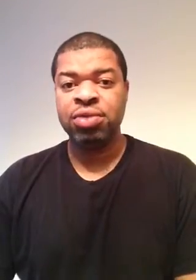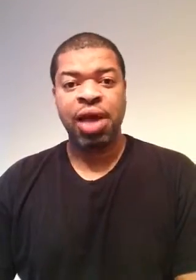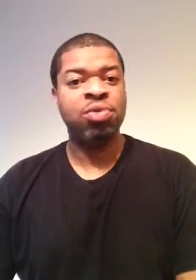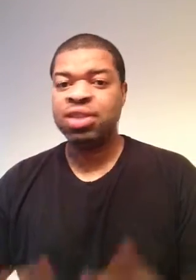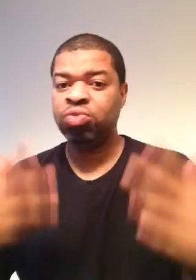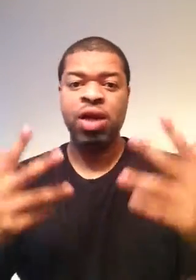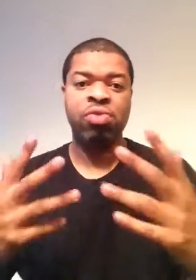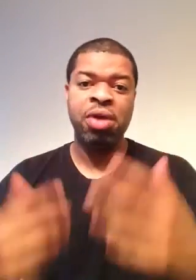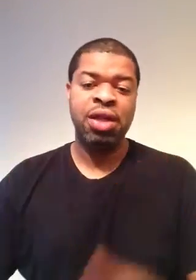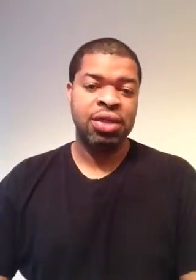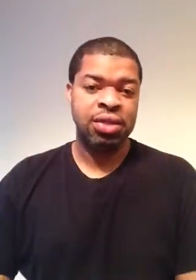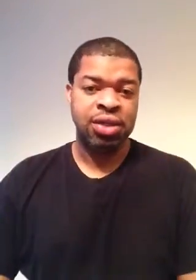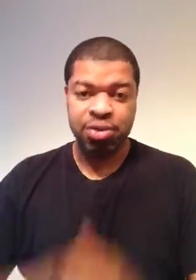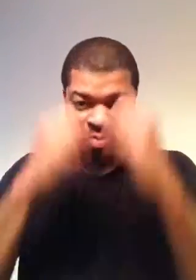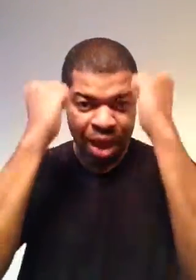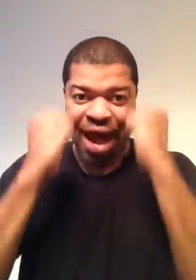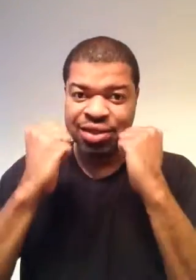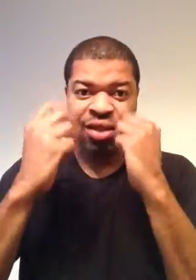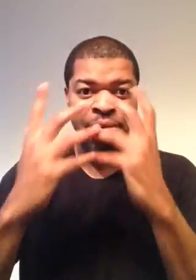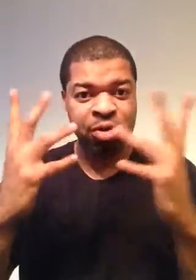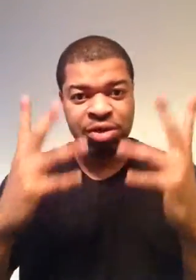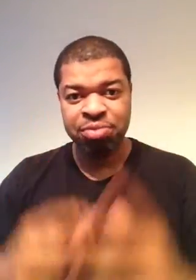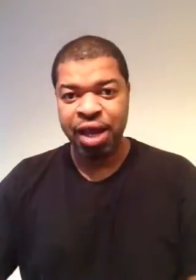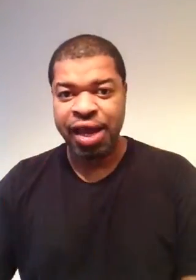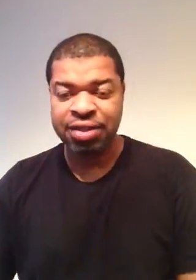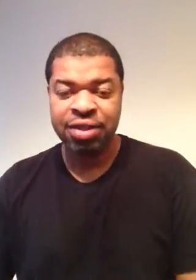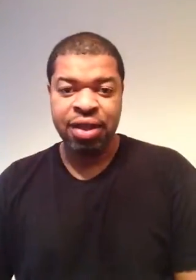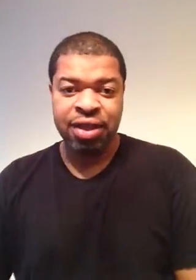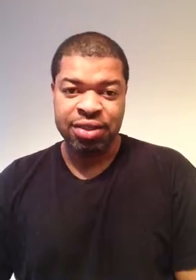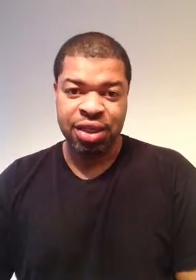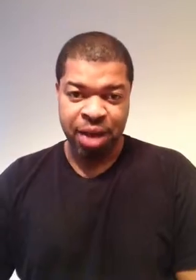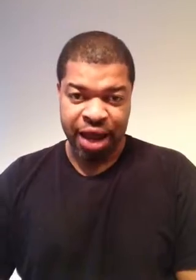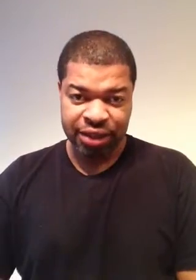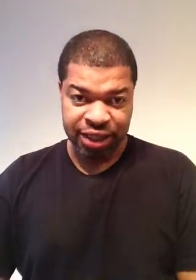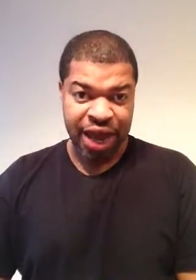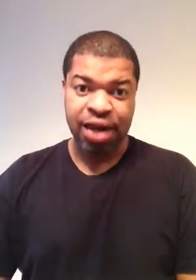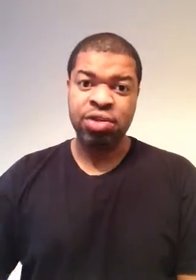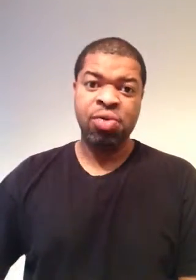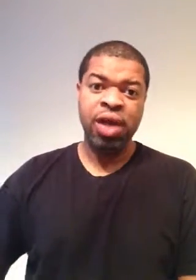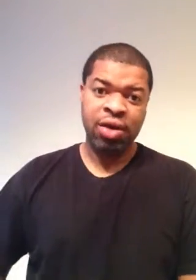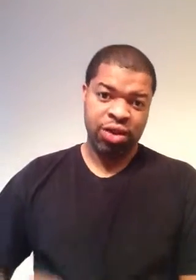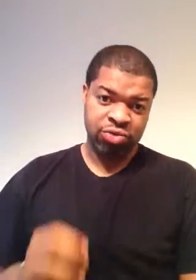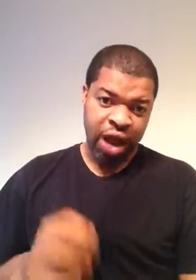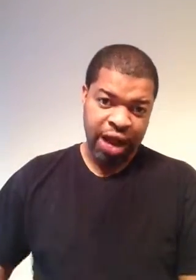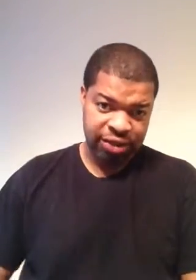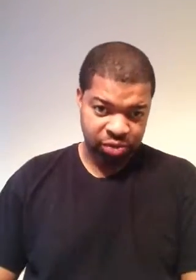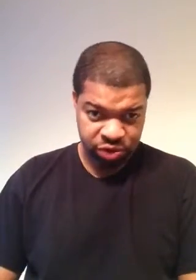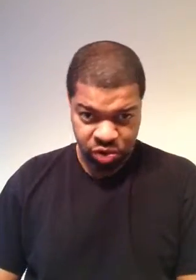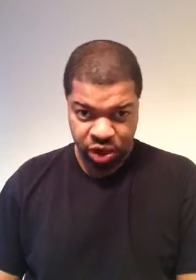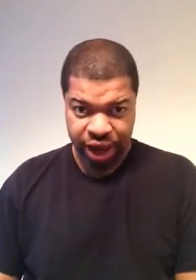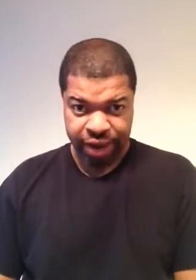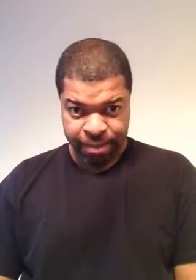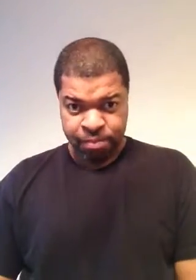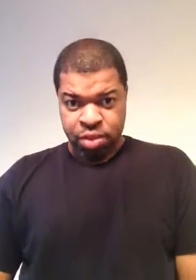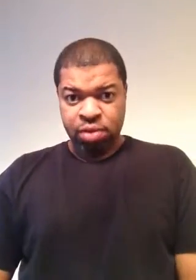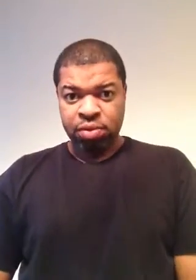that was his way of rebelling. He masked up, put on his mask, his ski mask, and got out there with it, with his rocks, and was going at it.